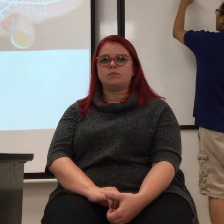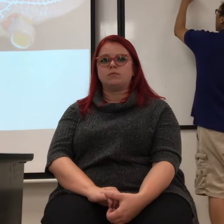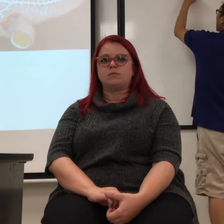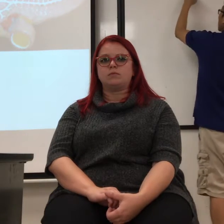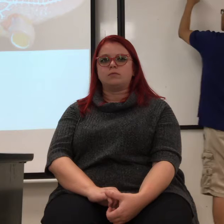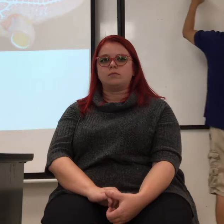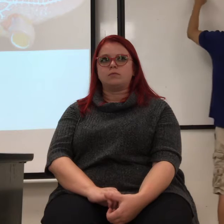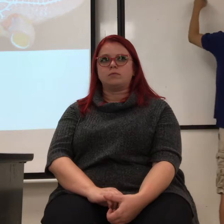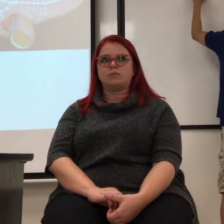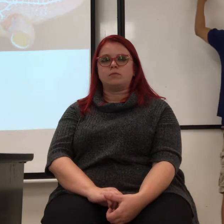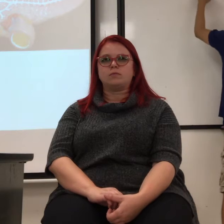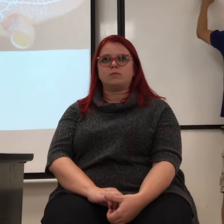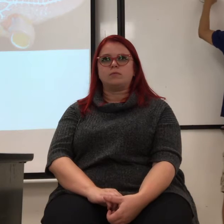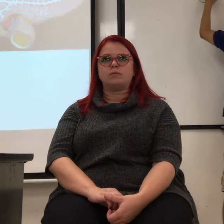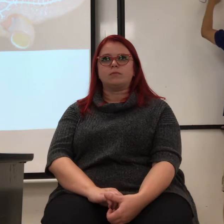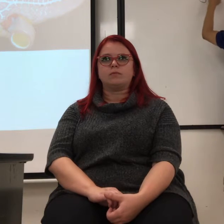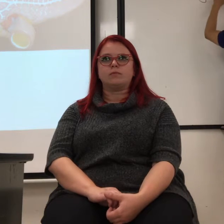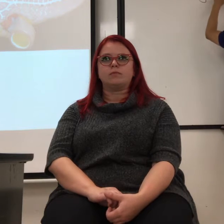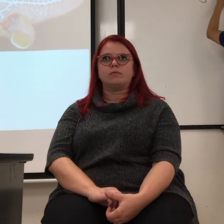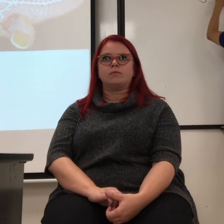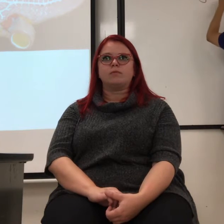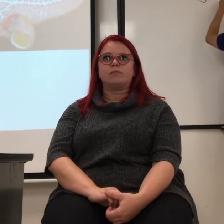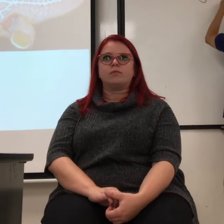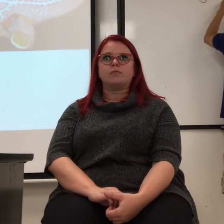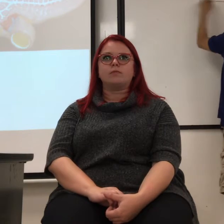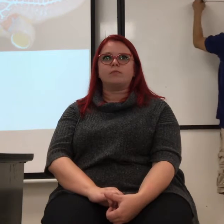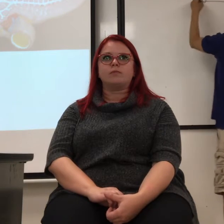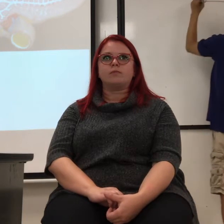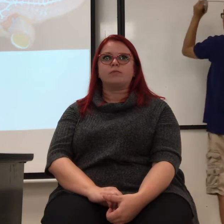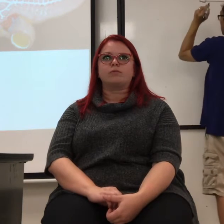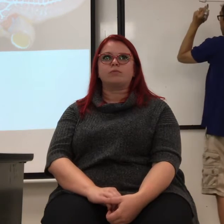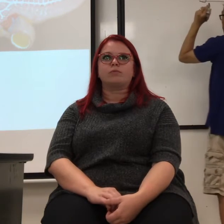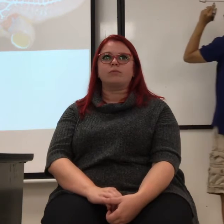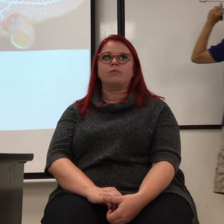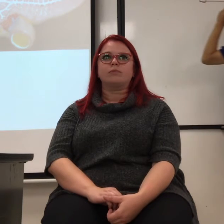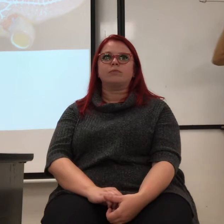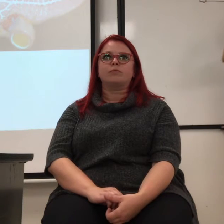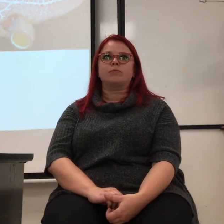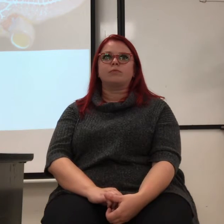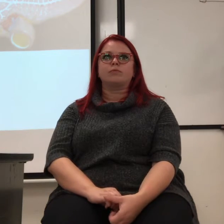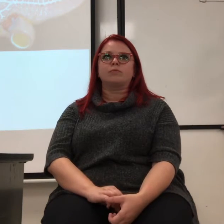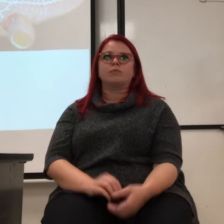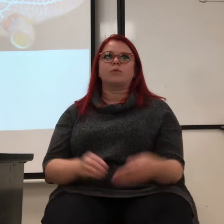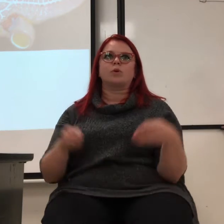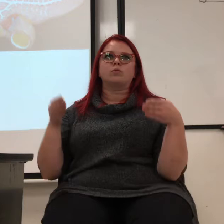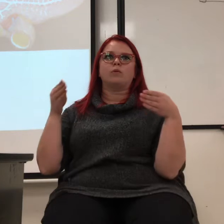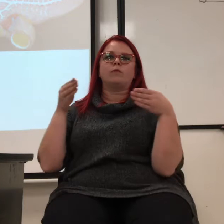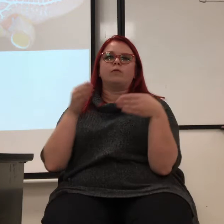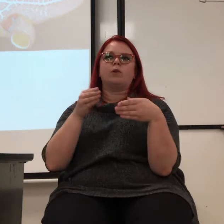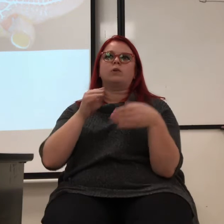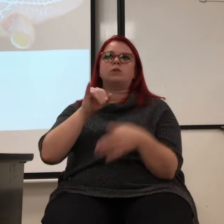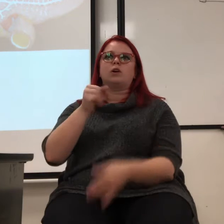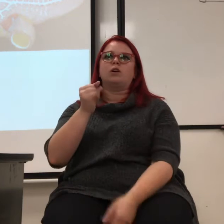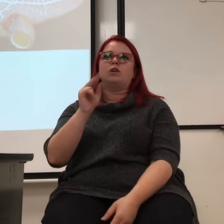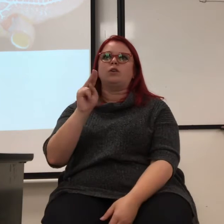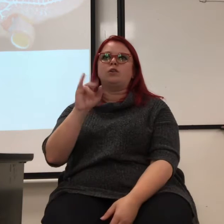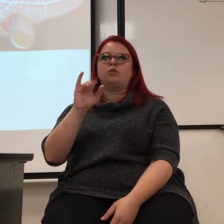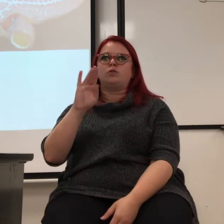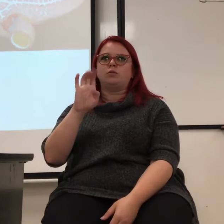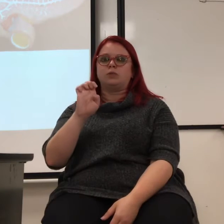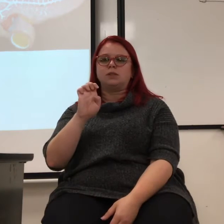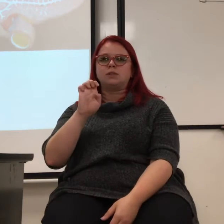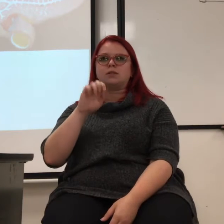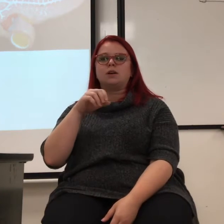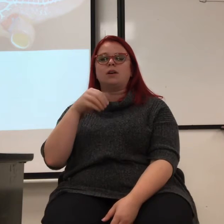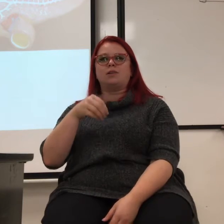Focus on the juice. We studied the juice of the stomach, which